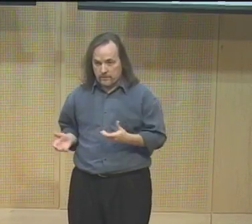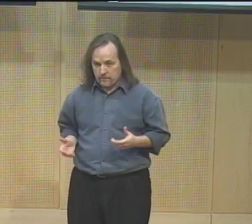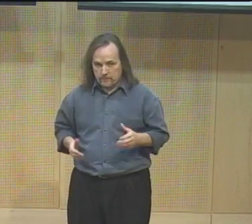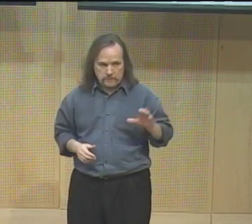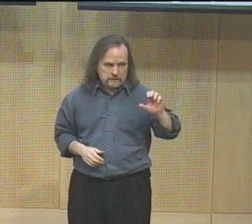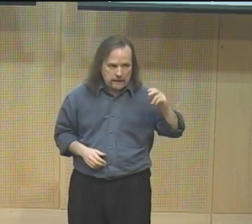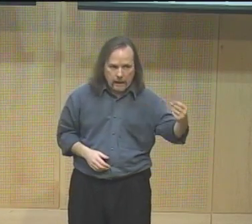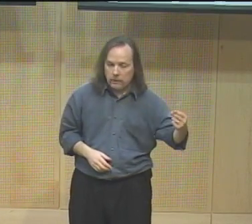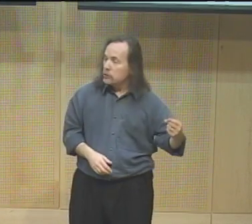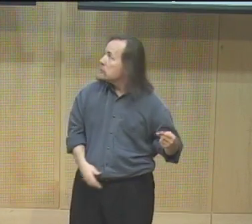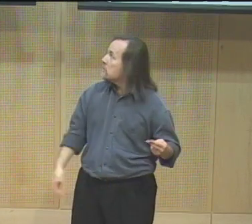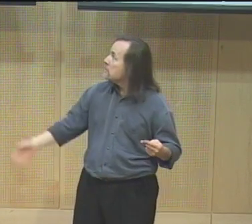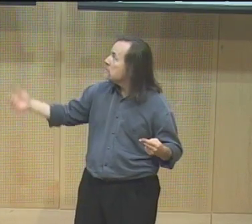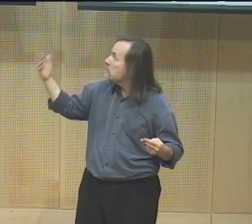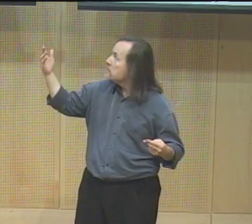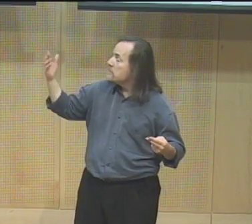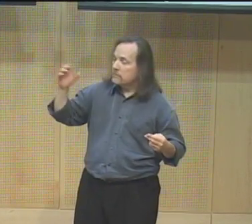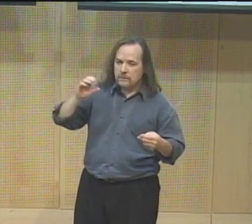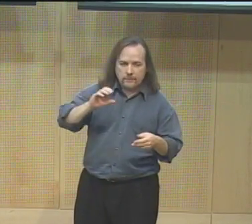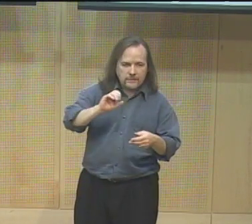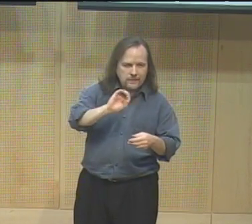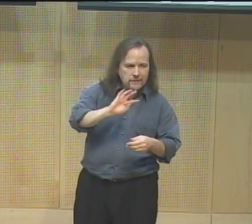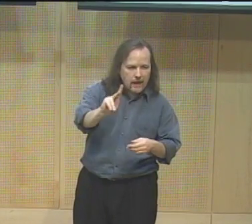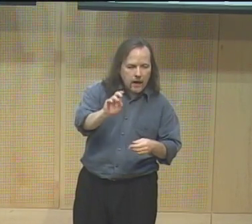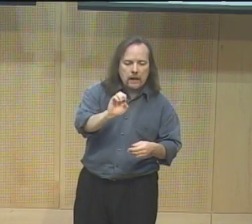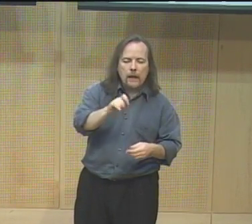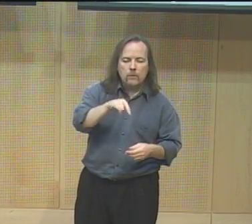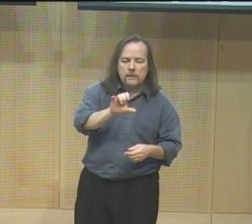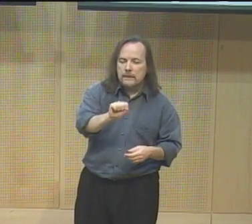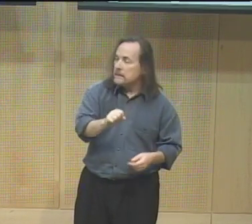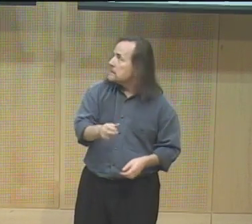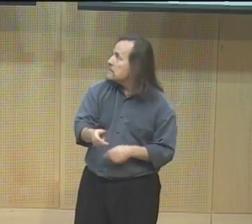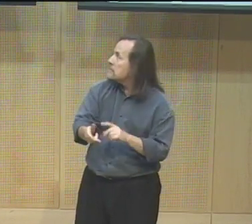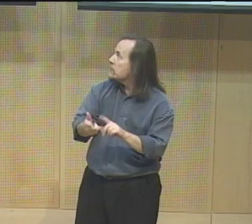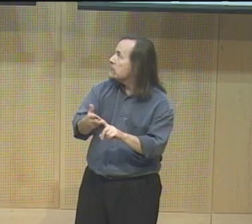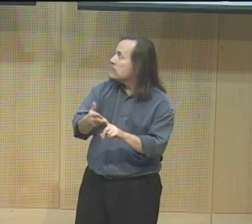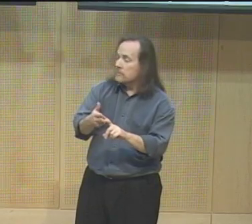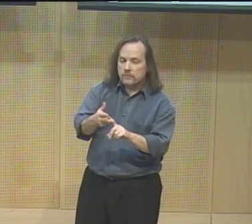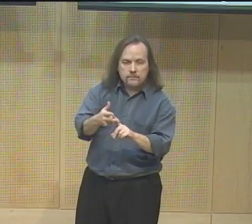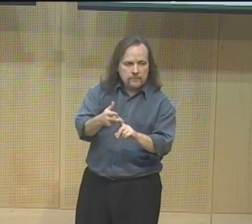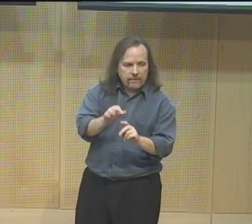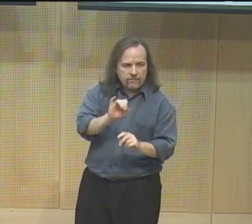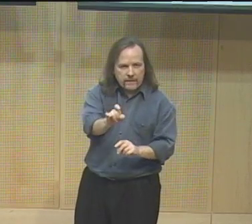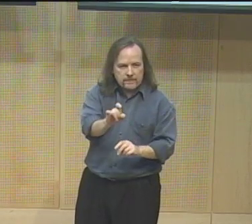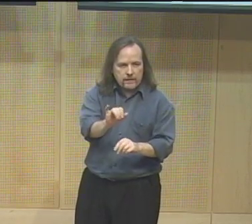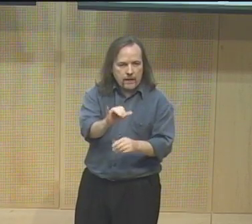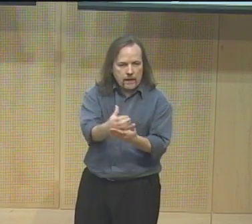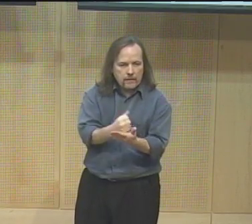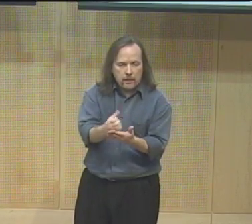Financing and assets can be divided into 5 categories. There's cash,